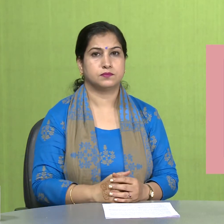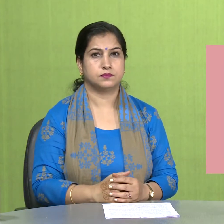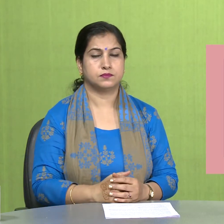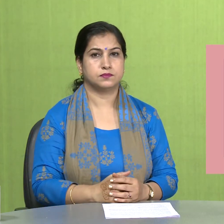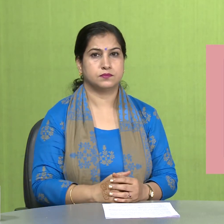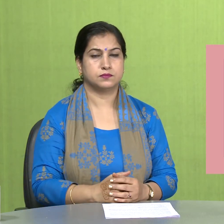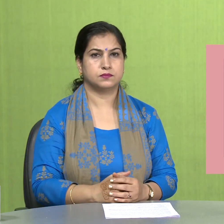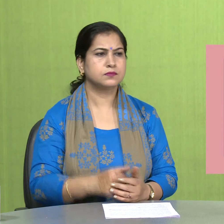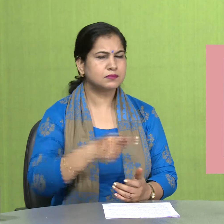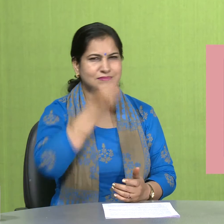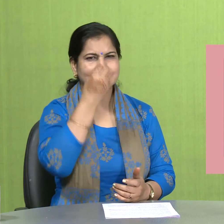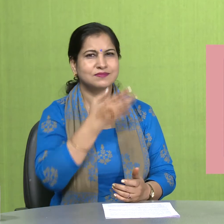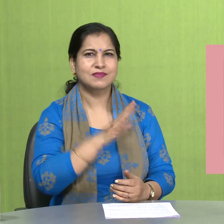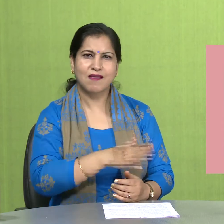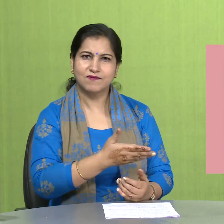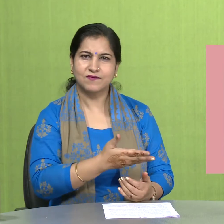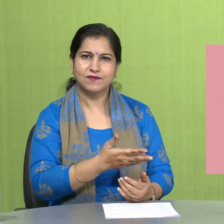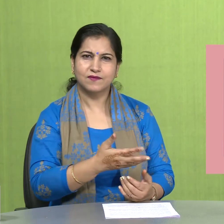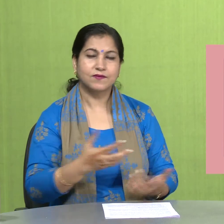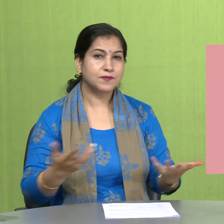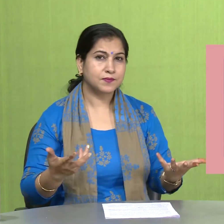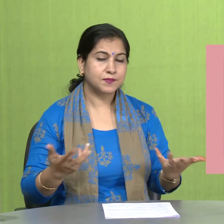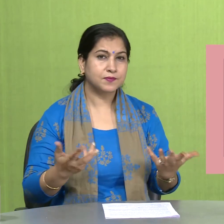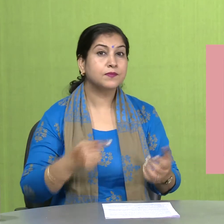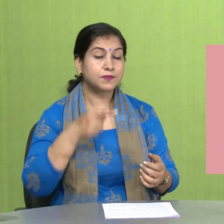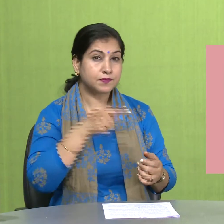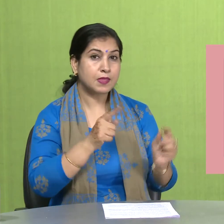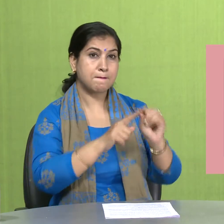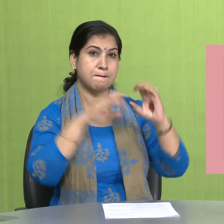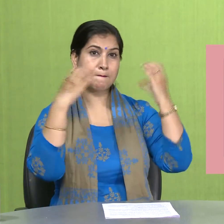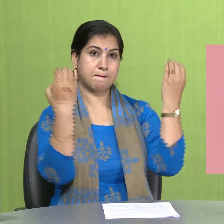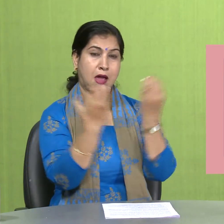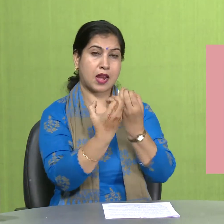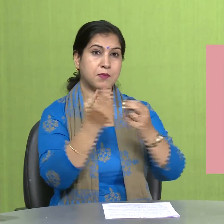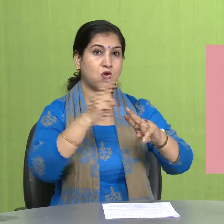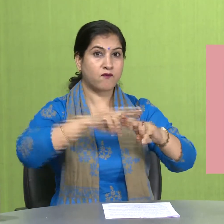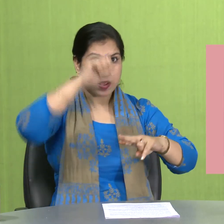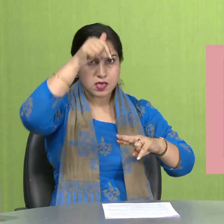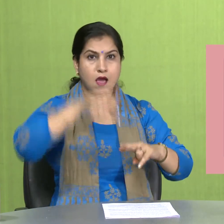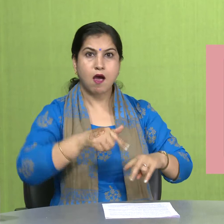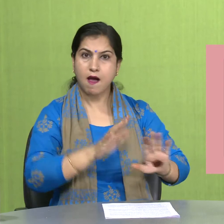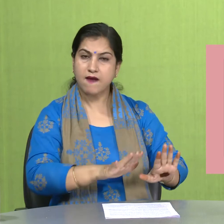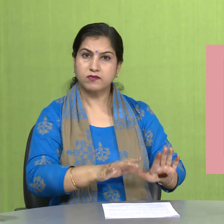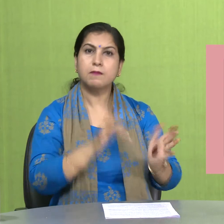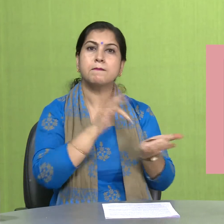Yes, it is very easy. It is the Parliament of India, situated in New Delhi.